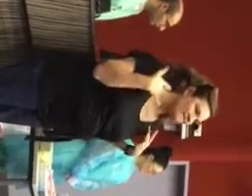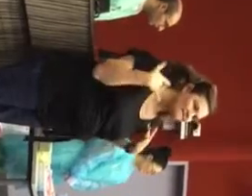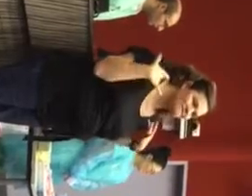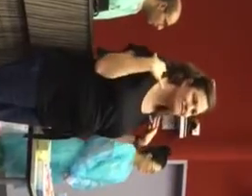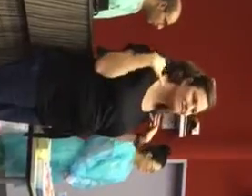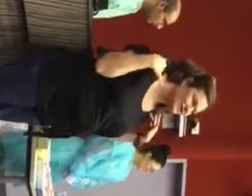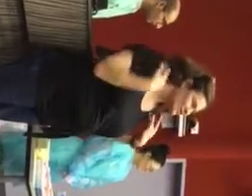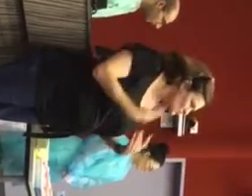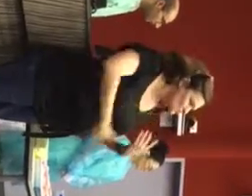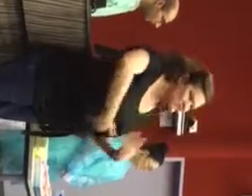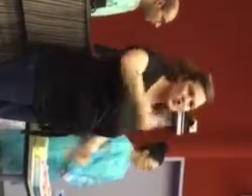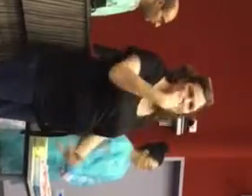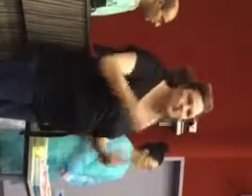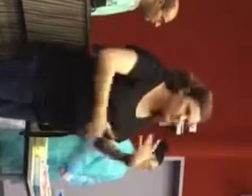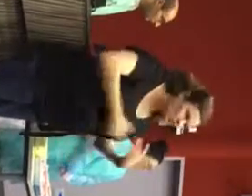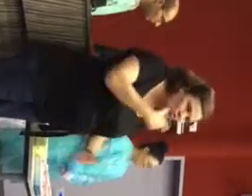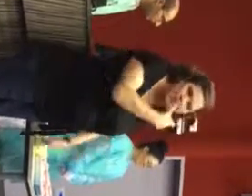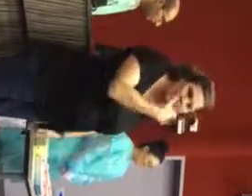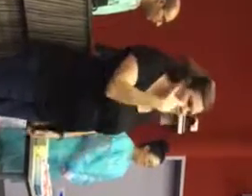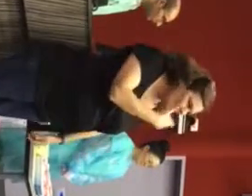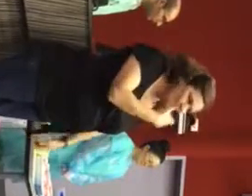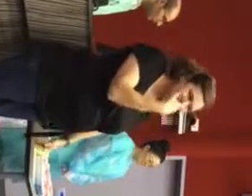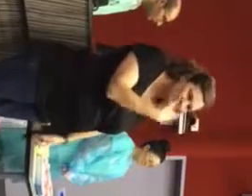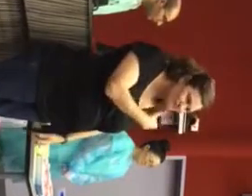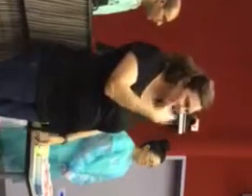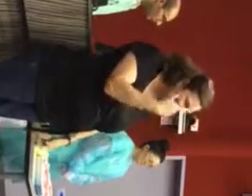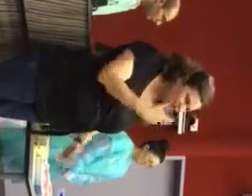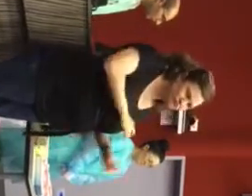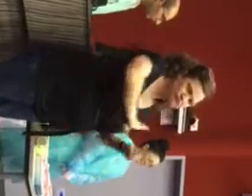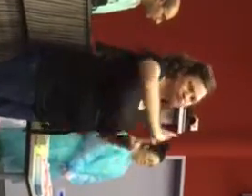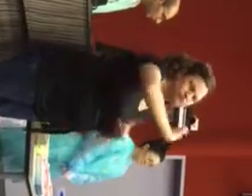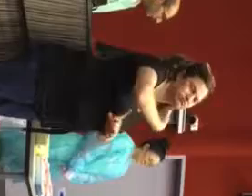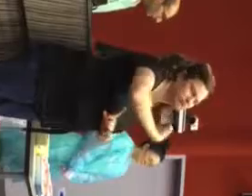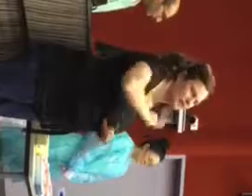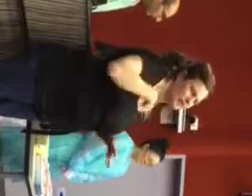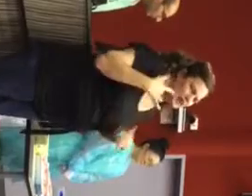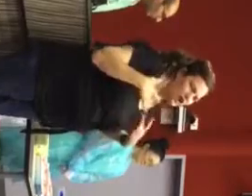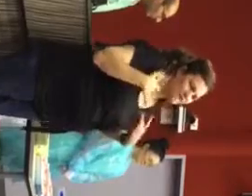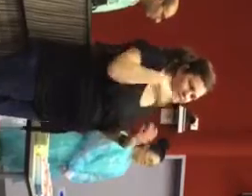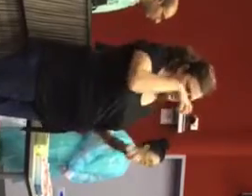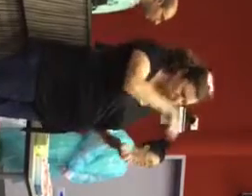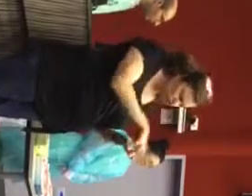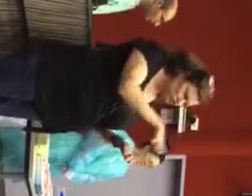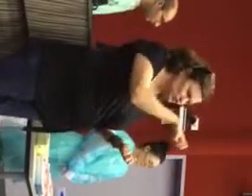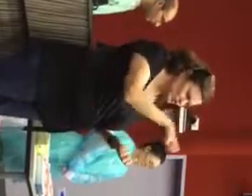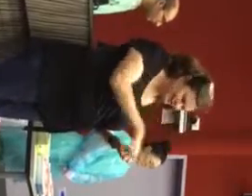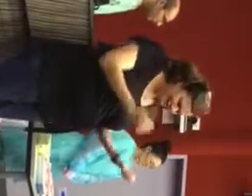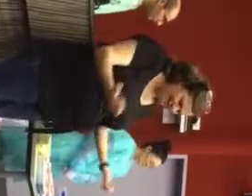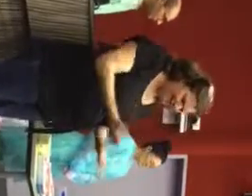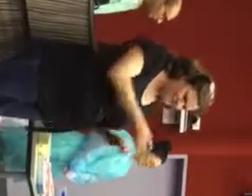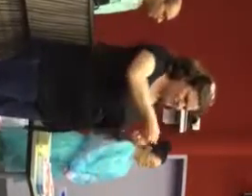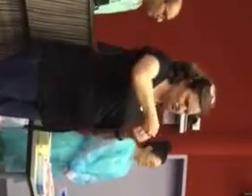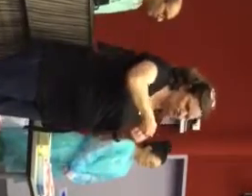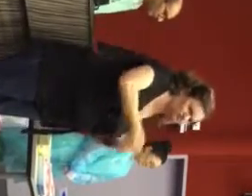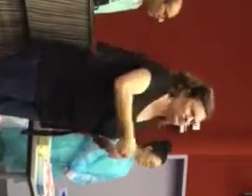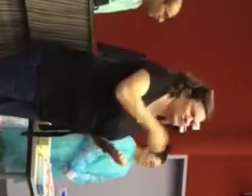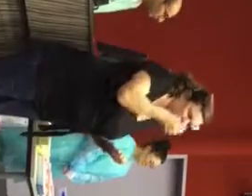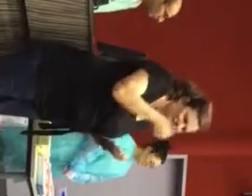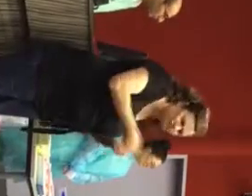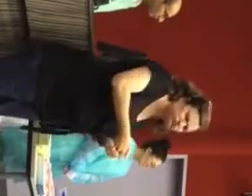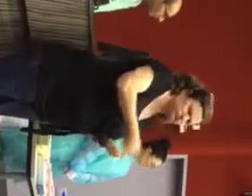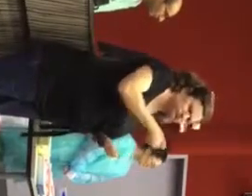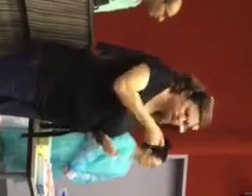no longer any soreness, the dentures don't move around, the chewing forces are really very good on there, so there are lots of positives.